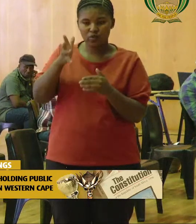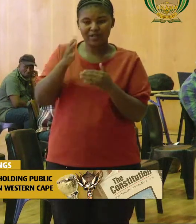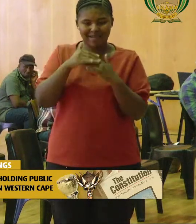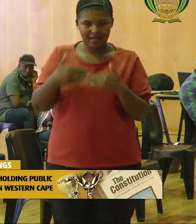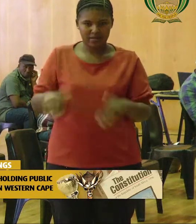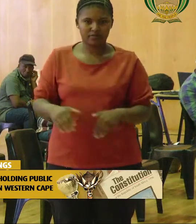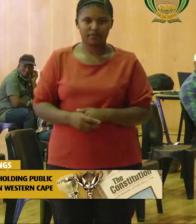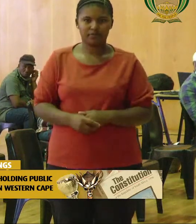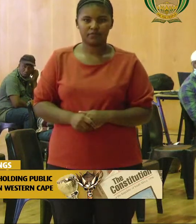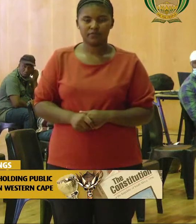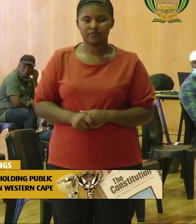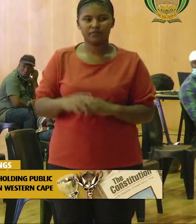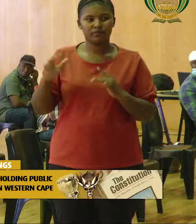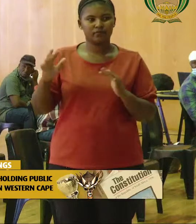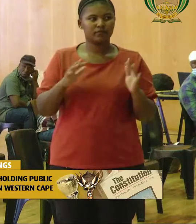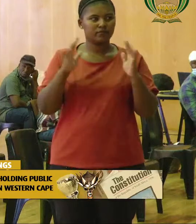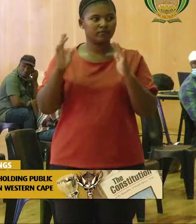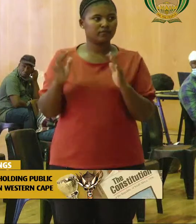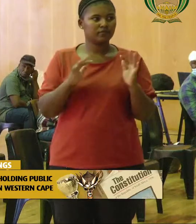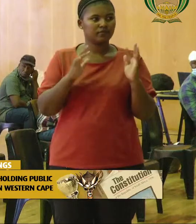end.